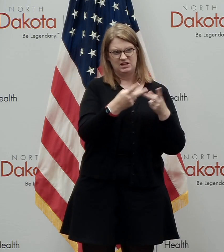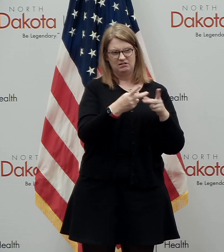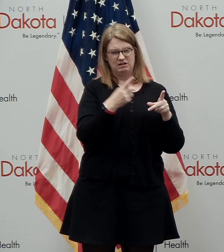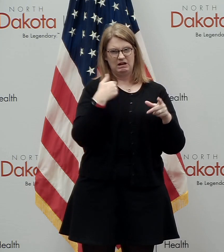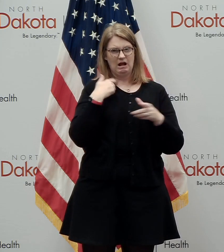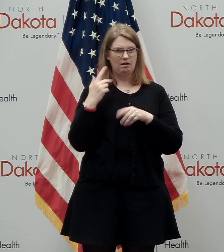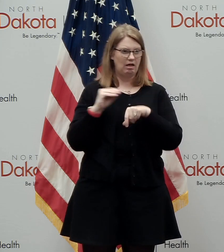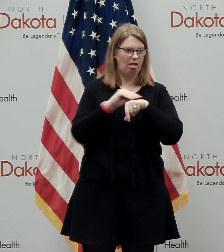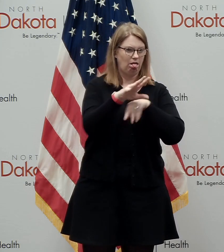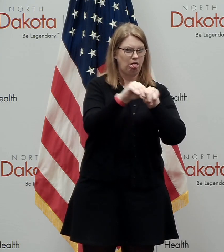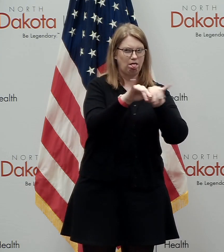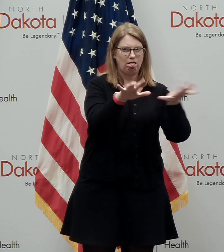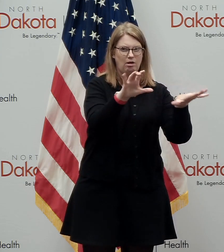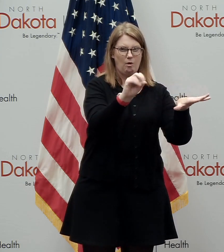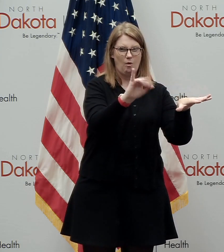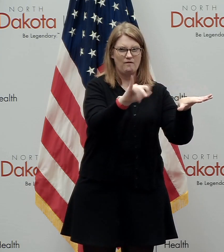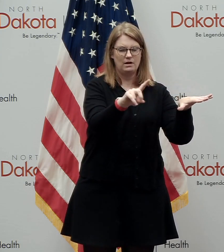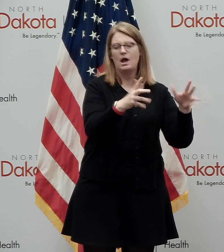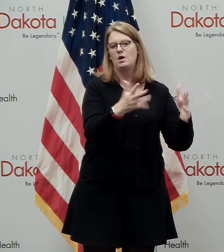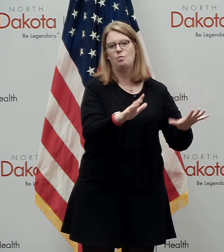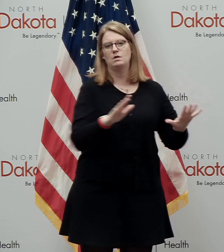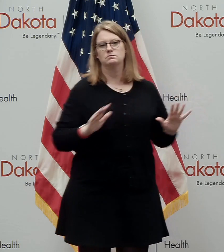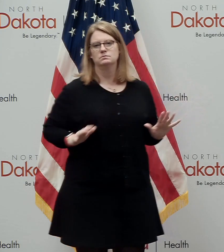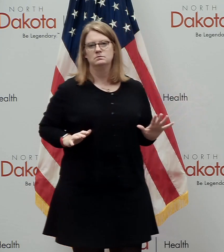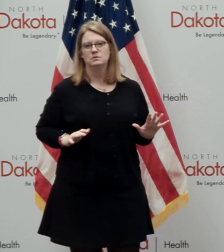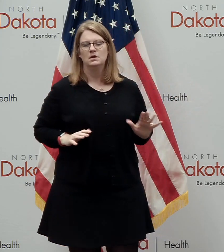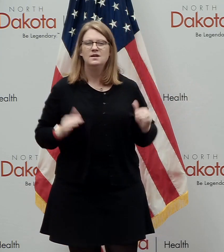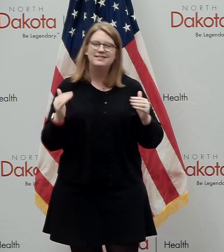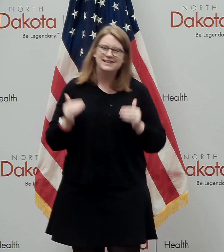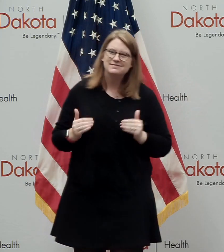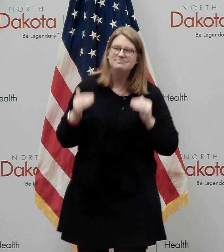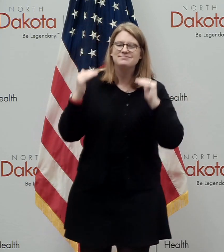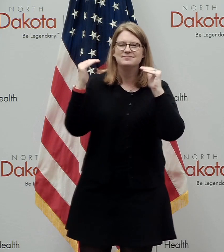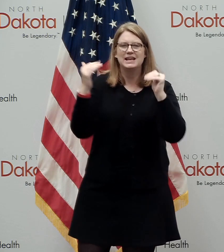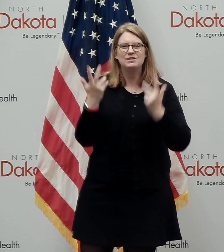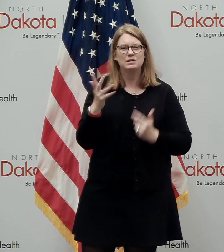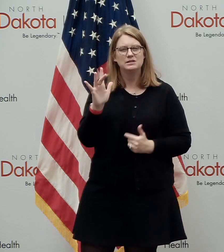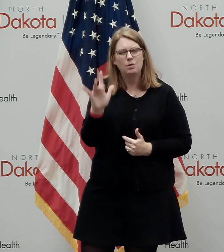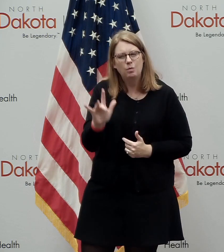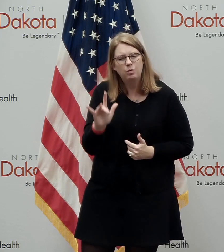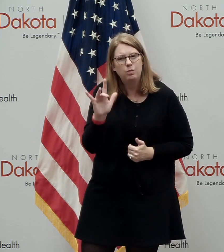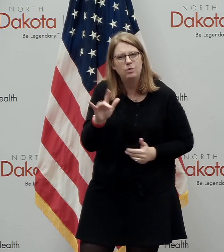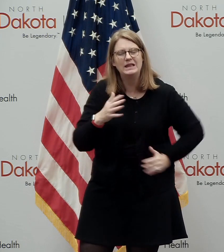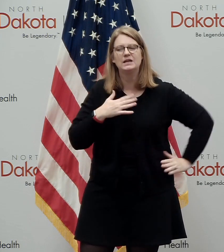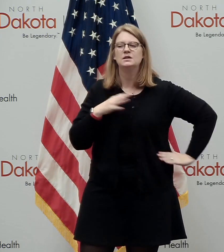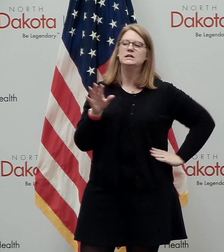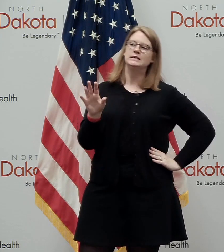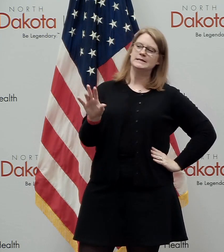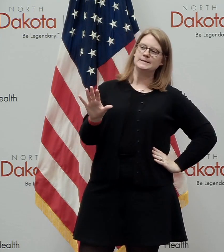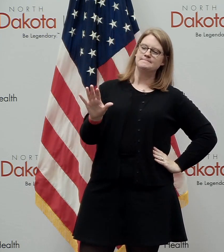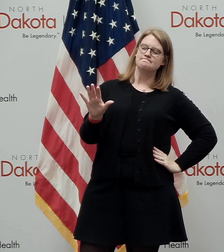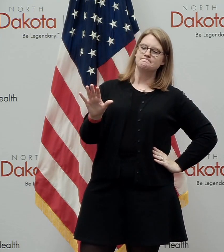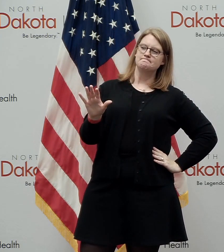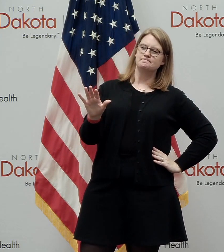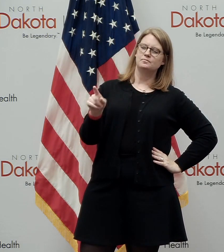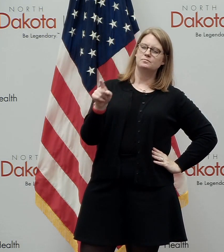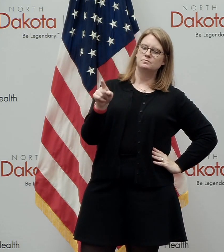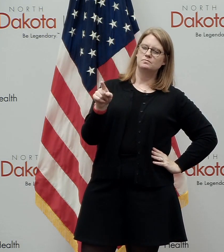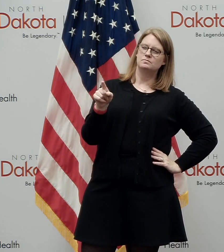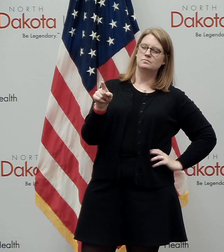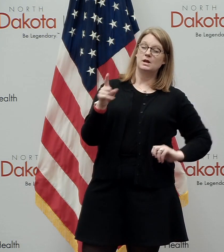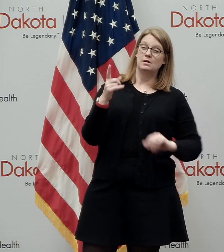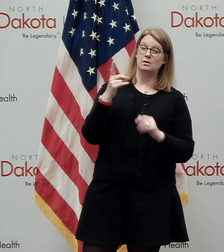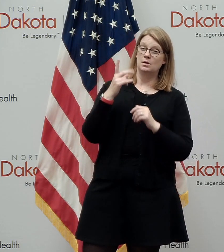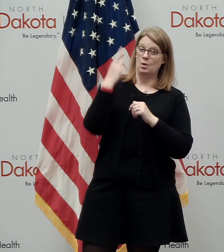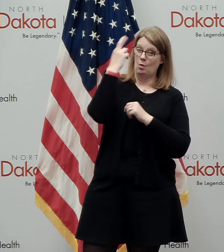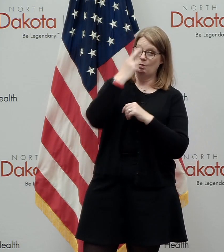a mask, again, this increased empathy, the radical empathy, is trying to understand that they may have a very, very good reason for